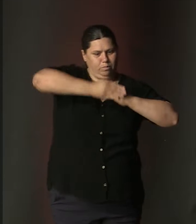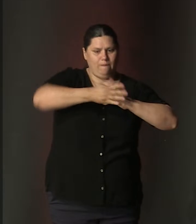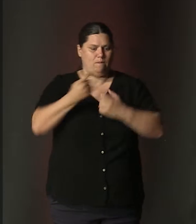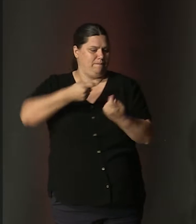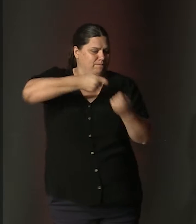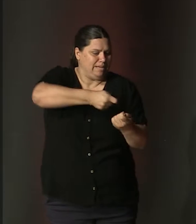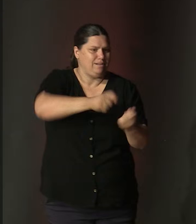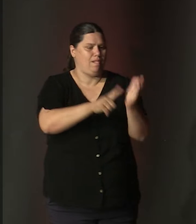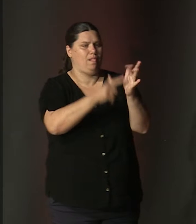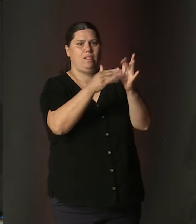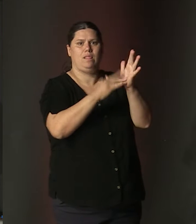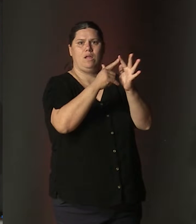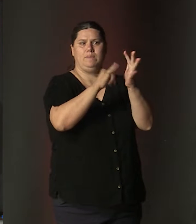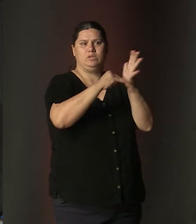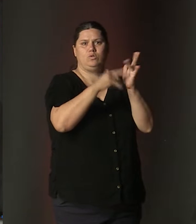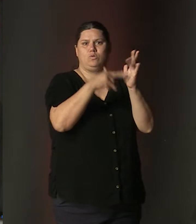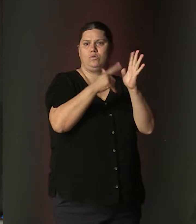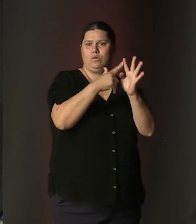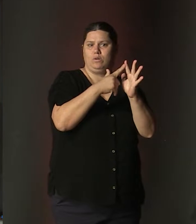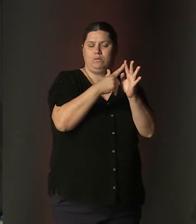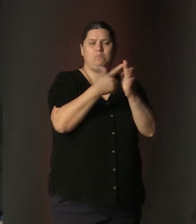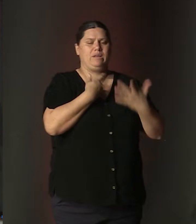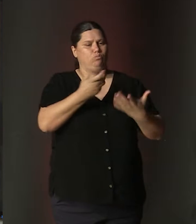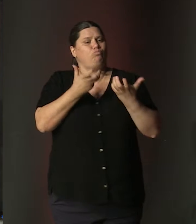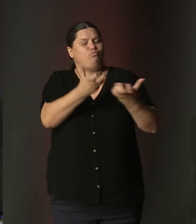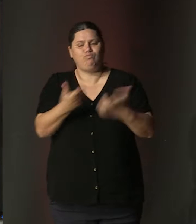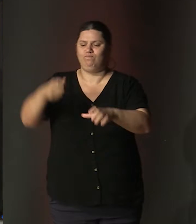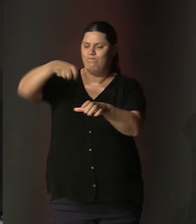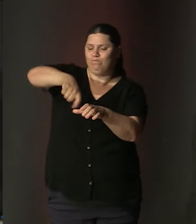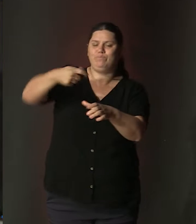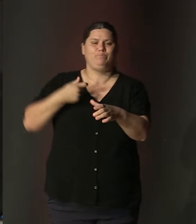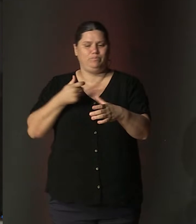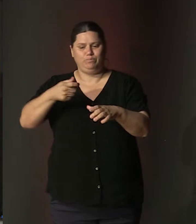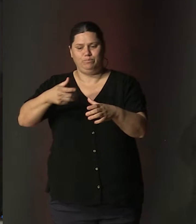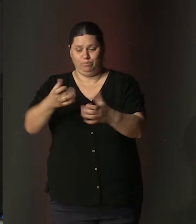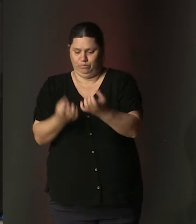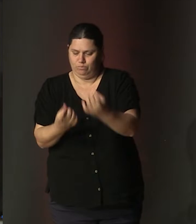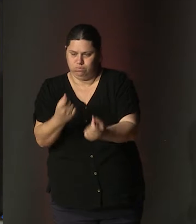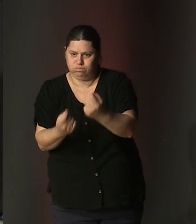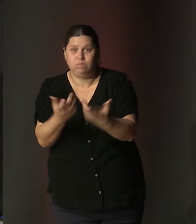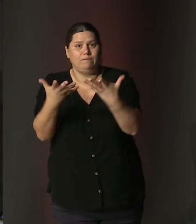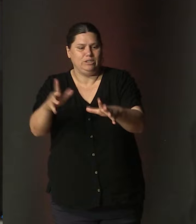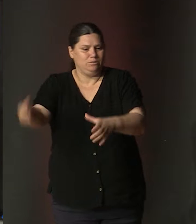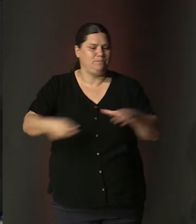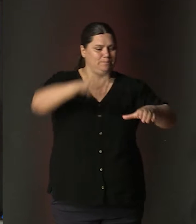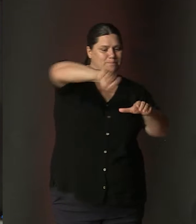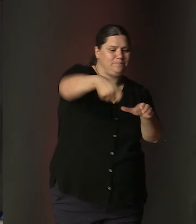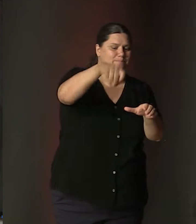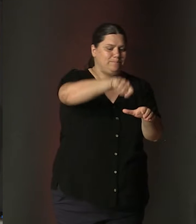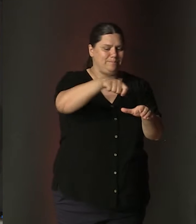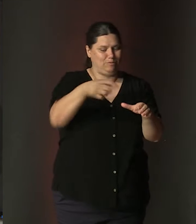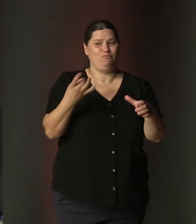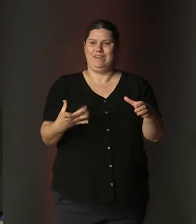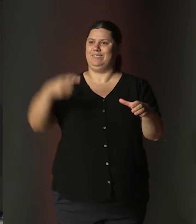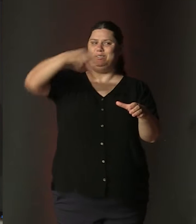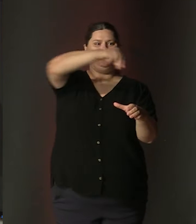feed. Once I boil my breakfast eggs, I don't know about you, but I like to add a little bit of salt. Table salt is